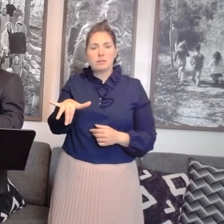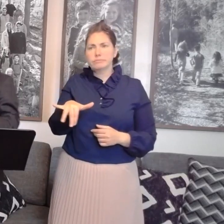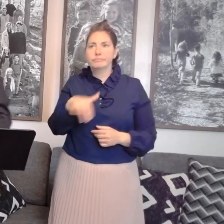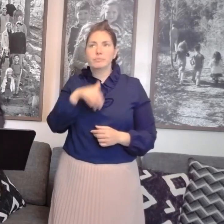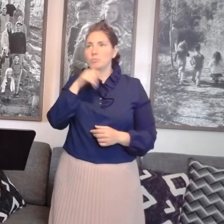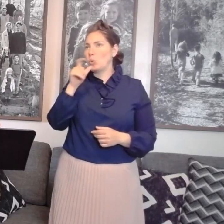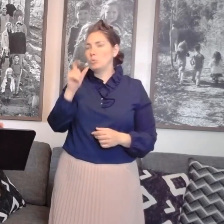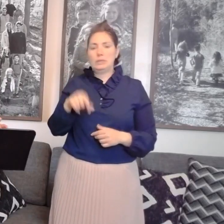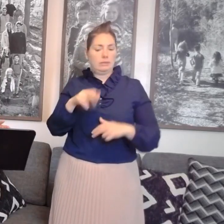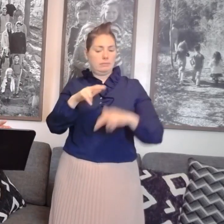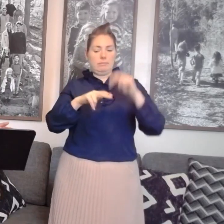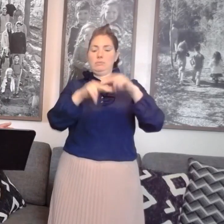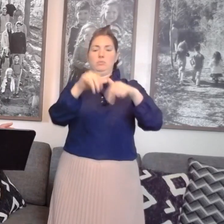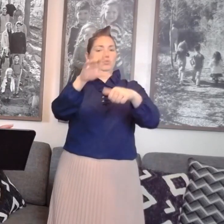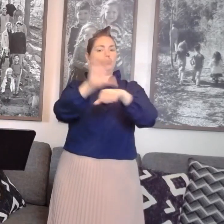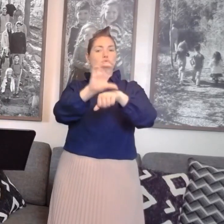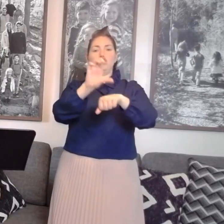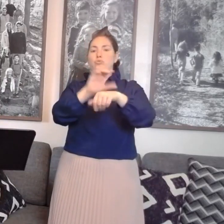I don't need a church house.